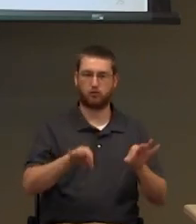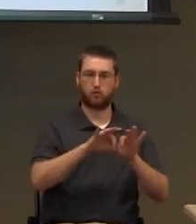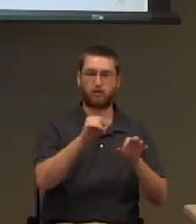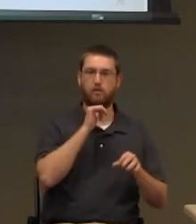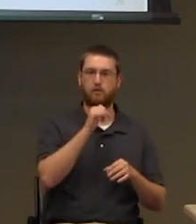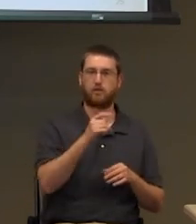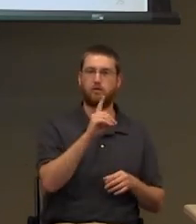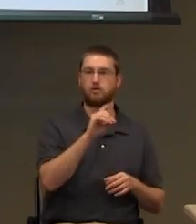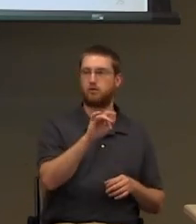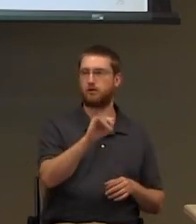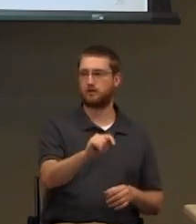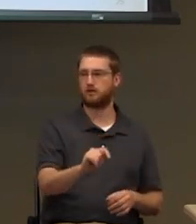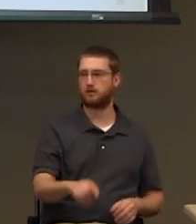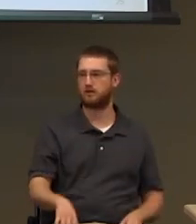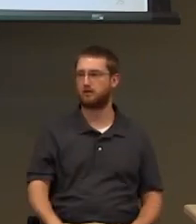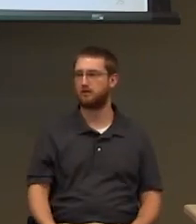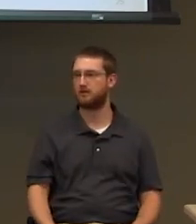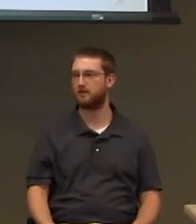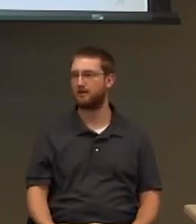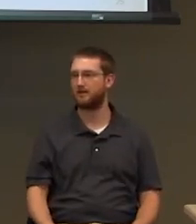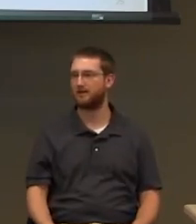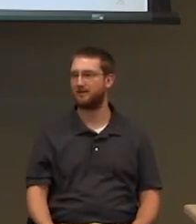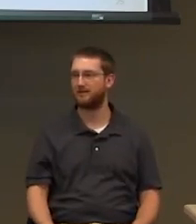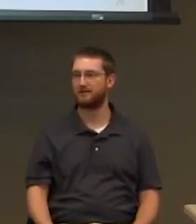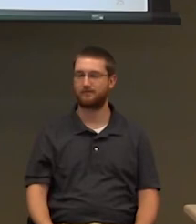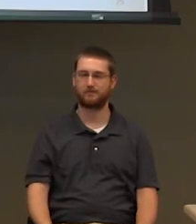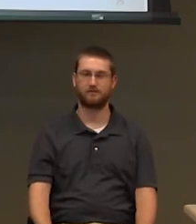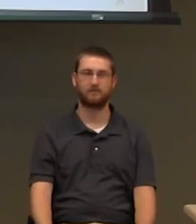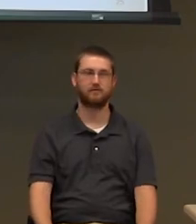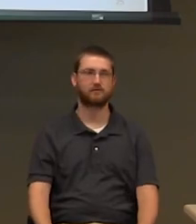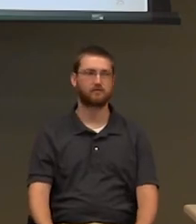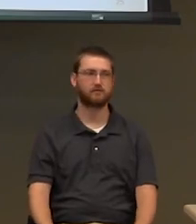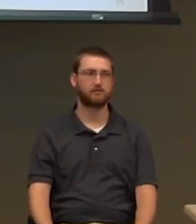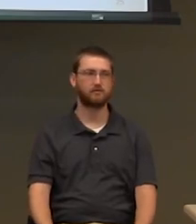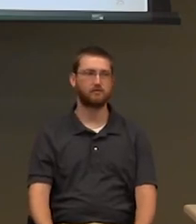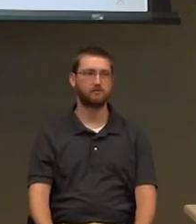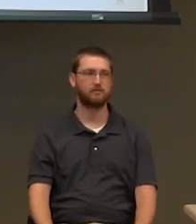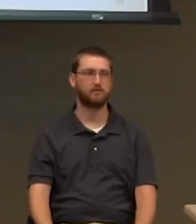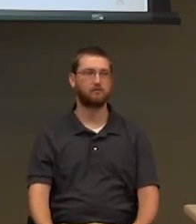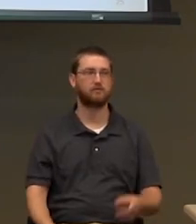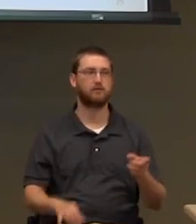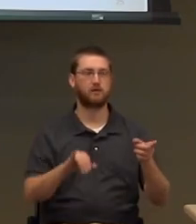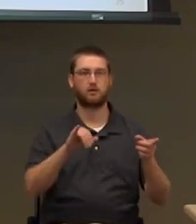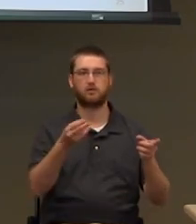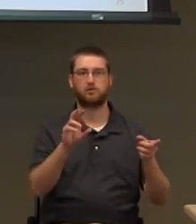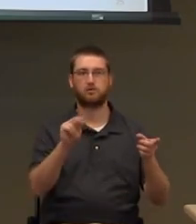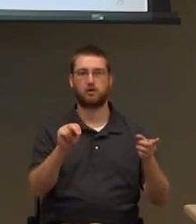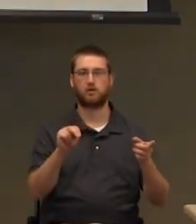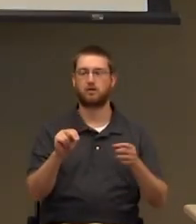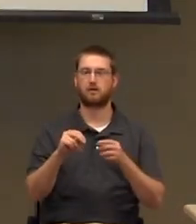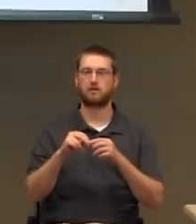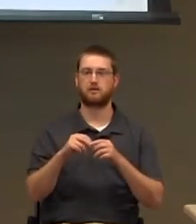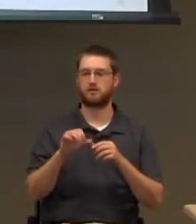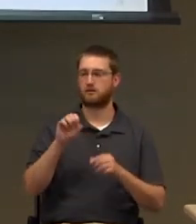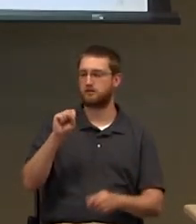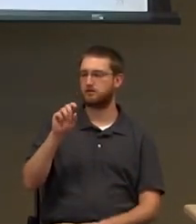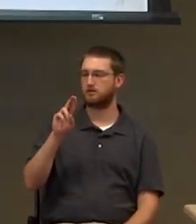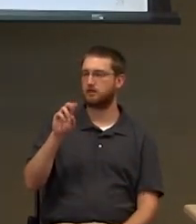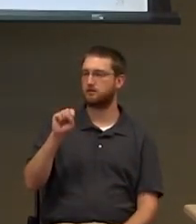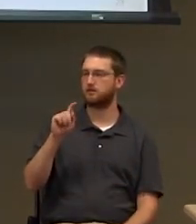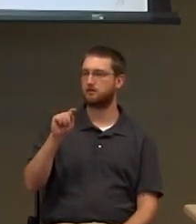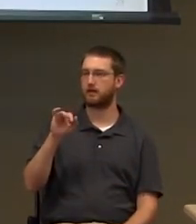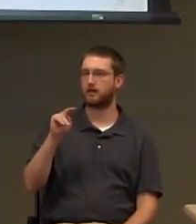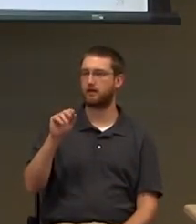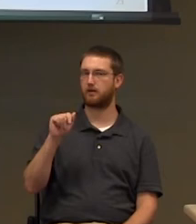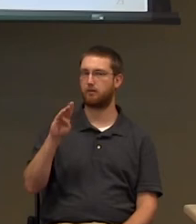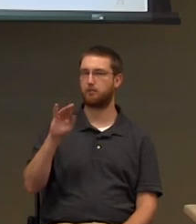it. Not me. Looking right next door there. Yes, John. Put the sustainability side back. I'm